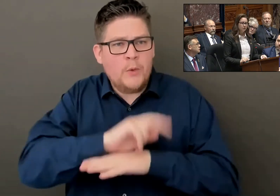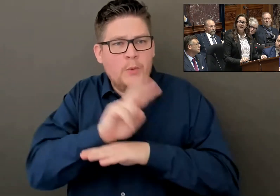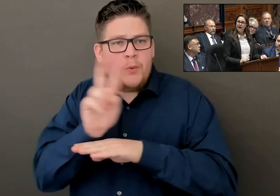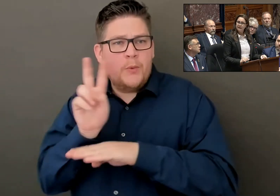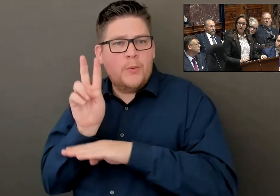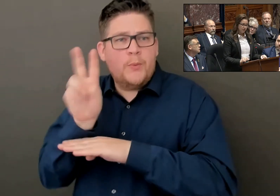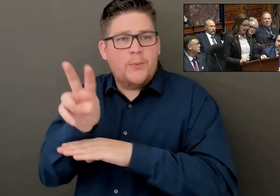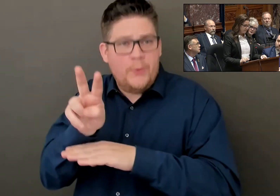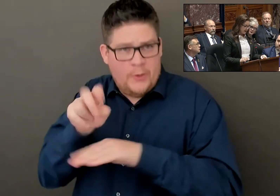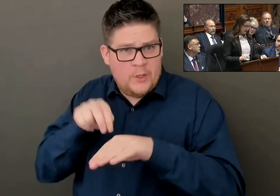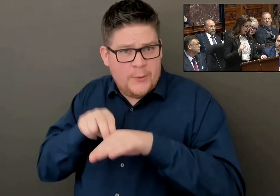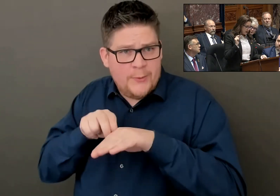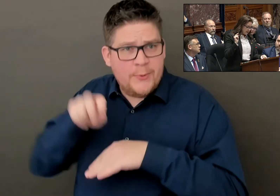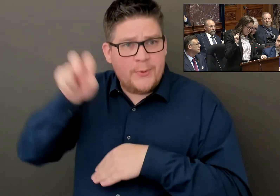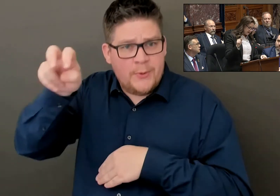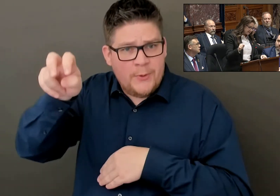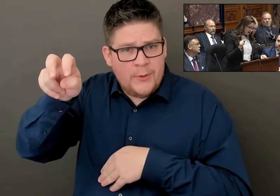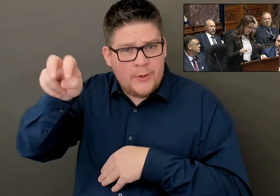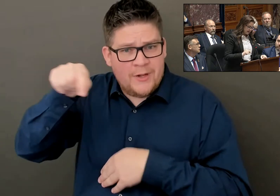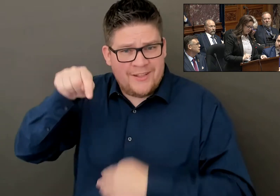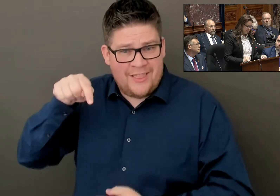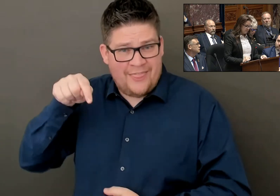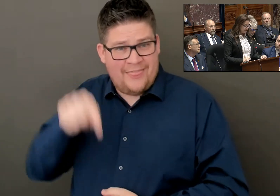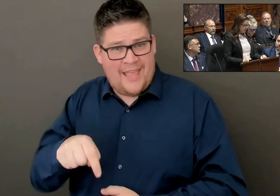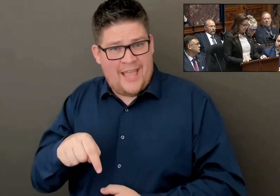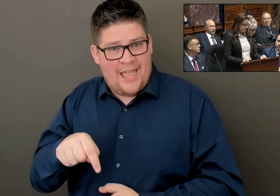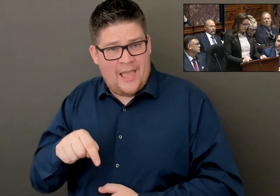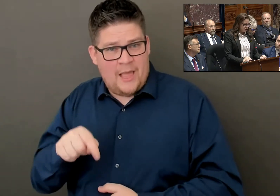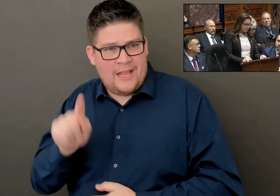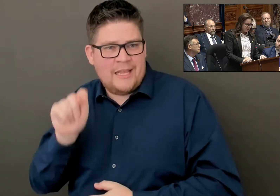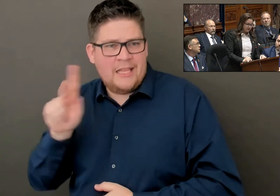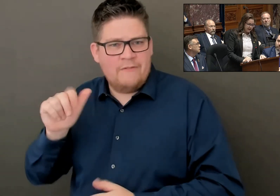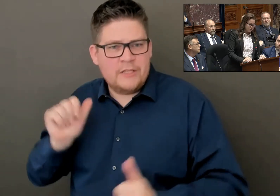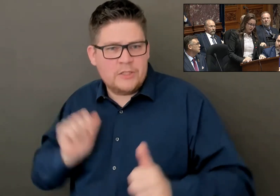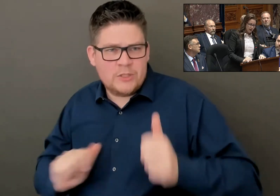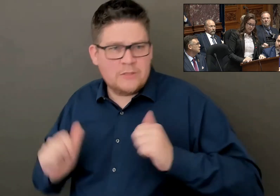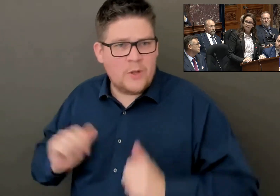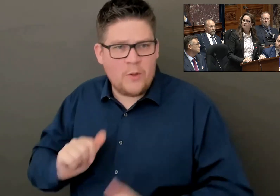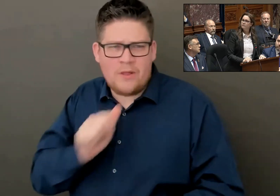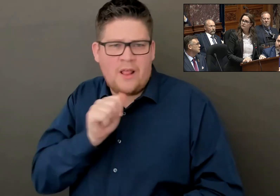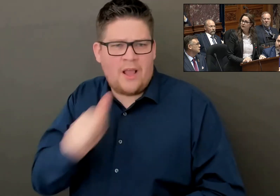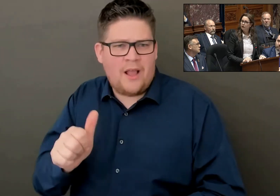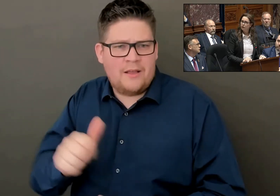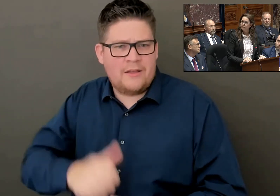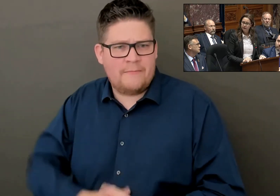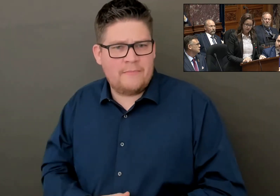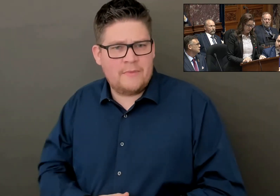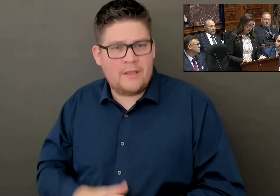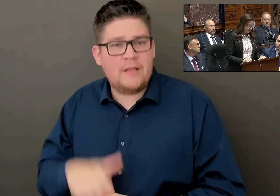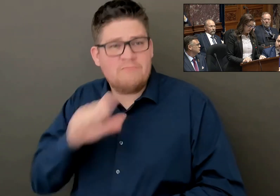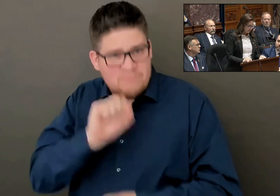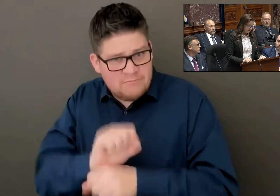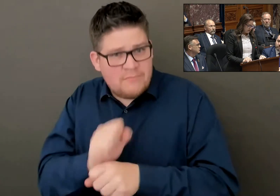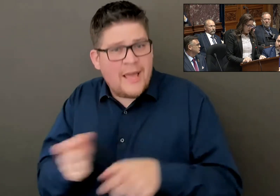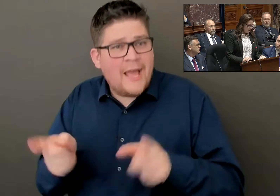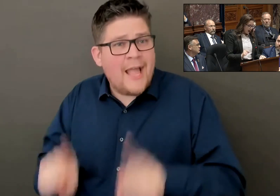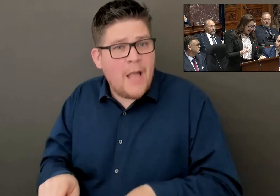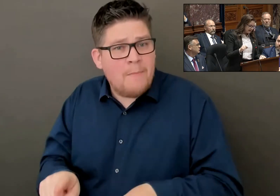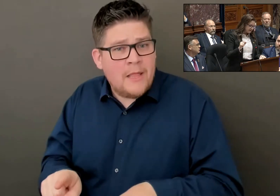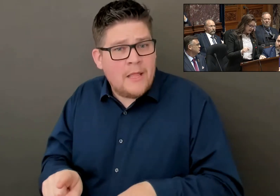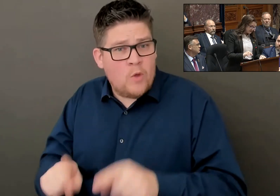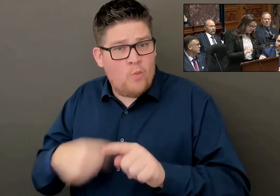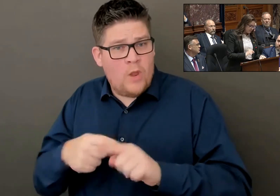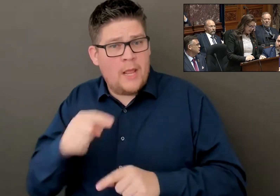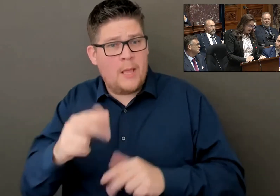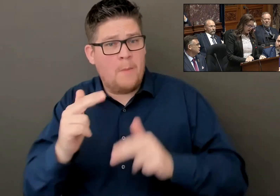This is the reality created by this government when they removed the 2 staircase requirement from the building code. Why